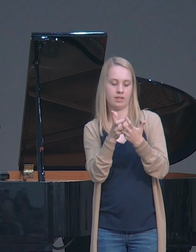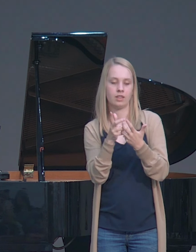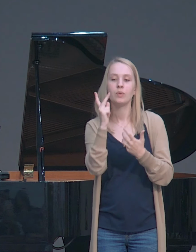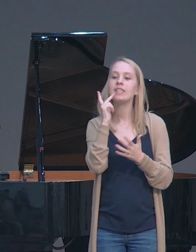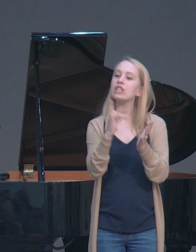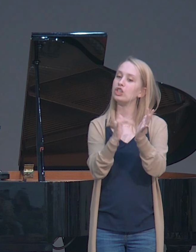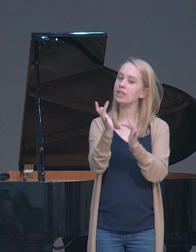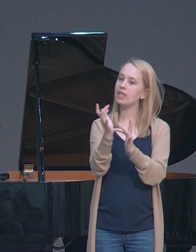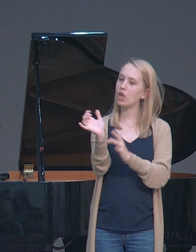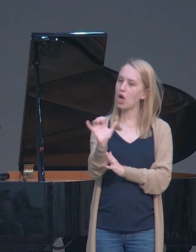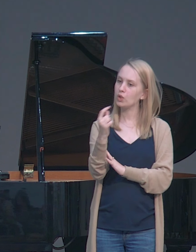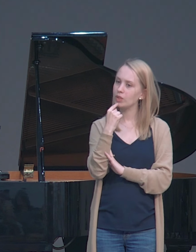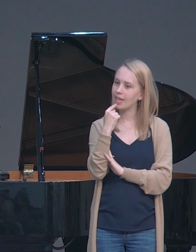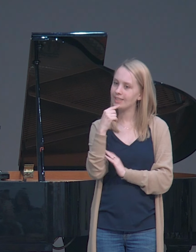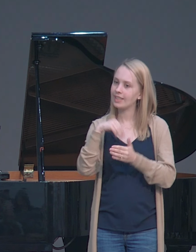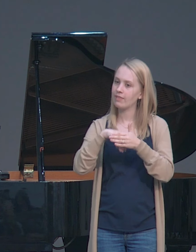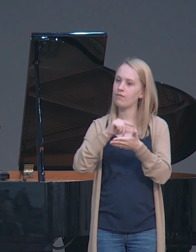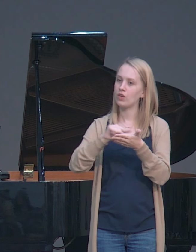is also saying in verses